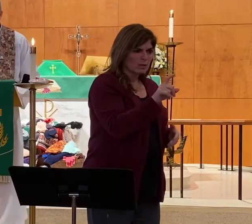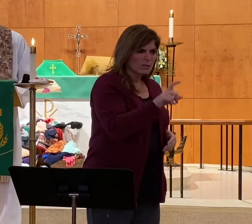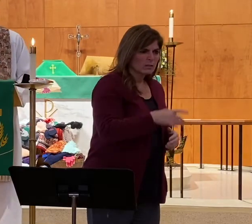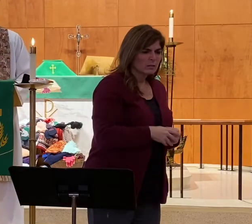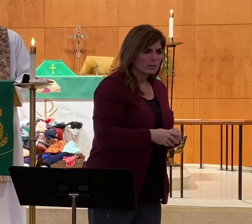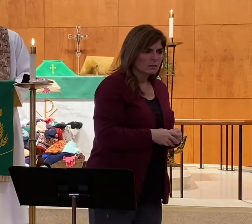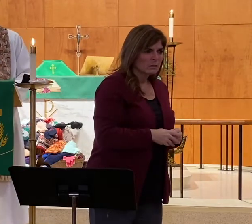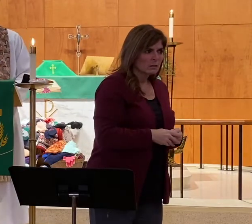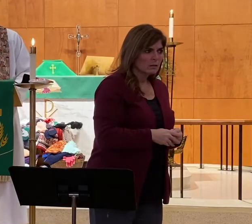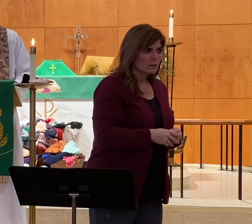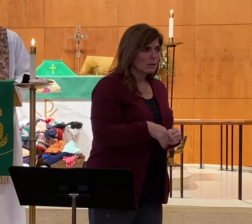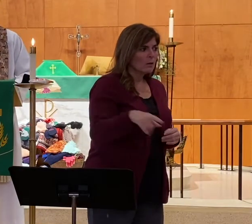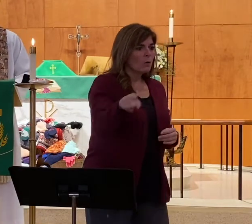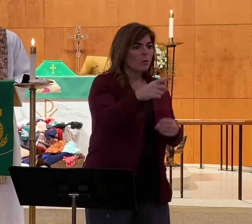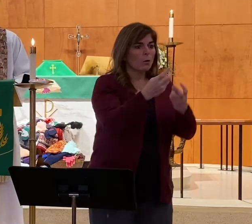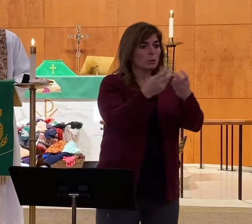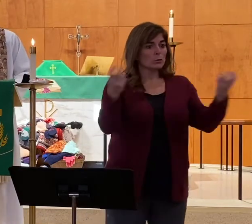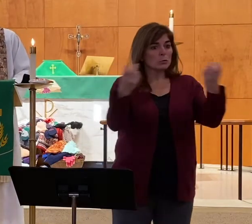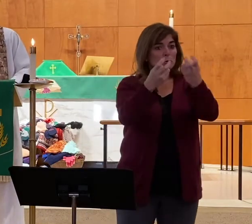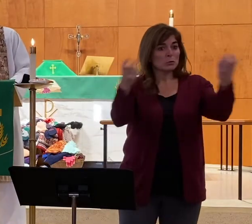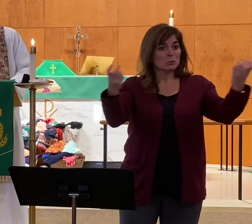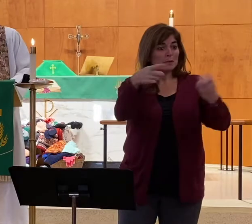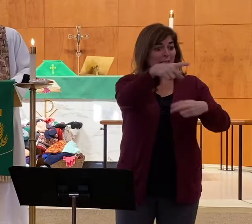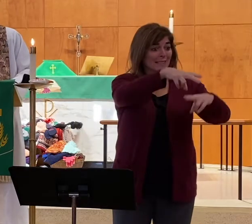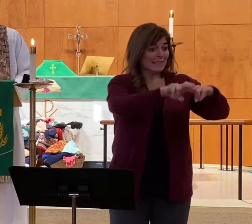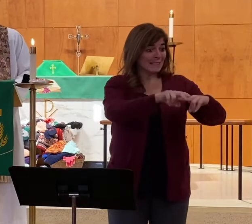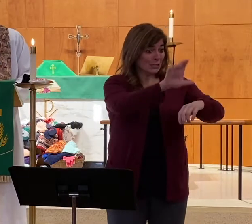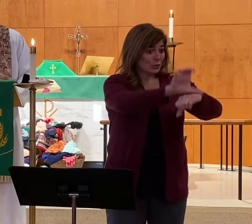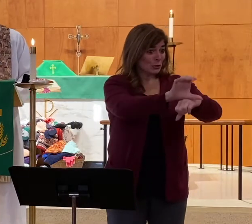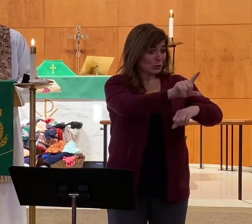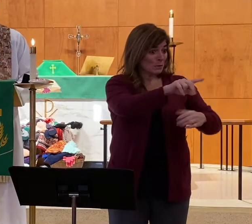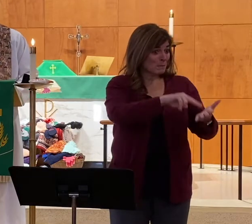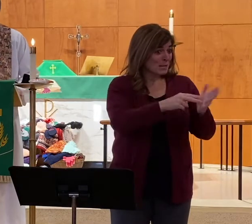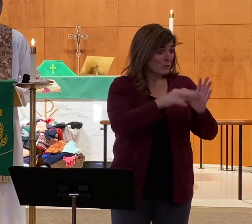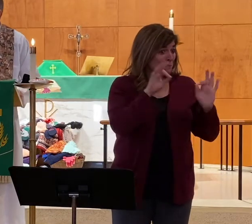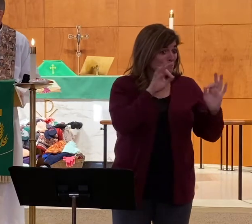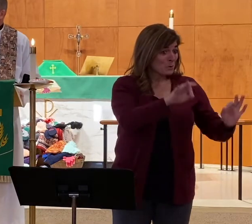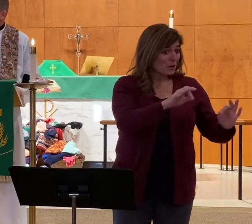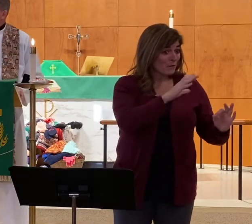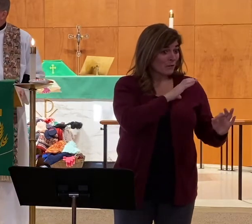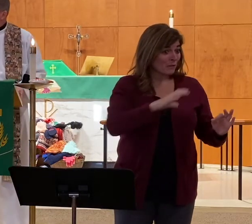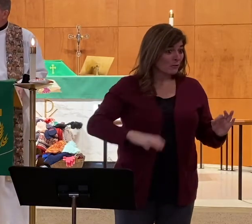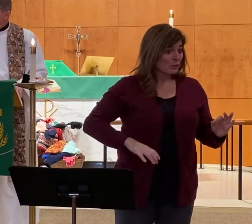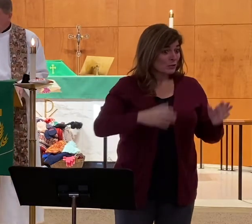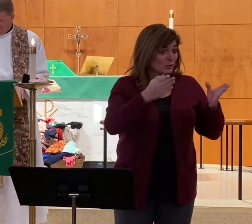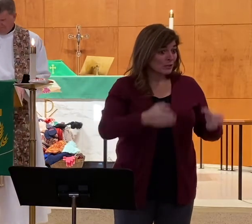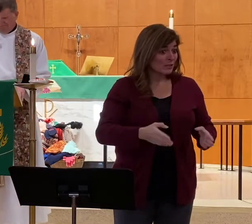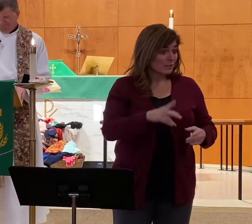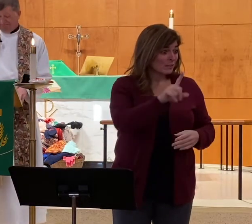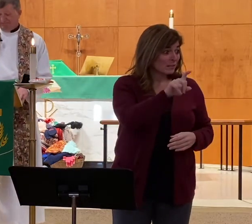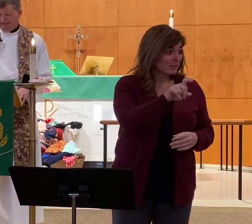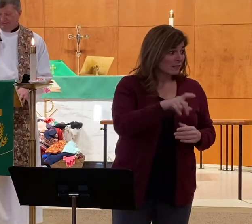because someone is sitting in a church building doesn't make them a faithful Christian.